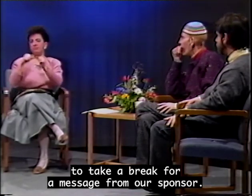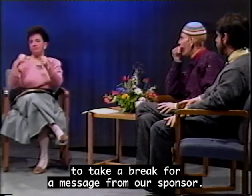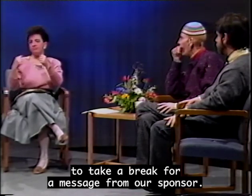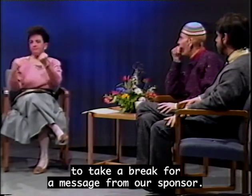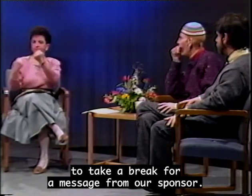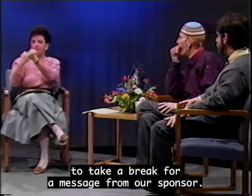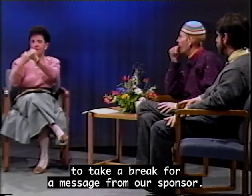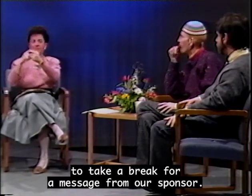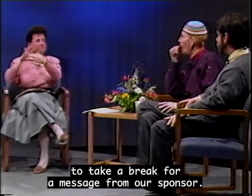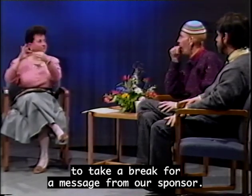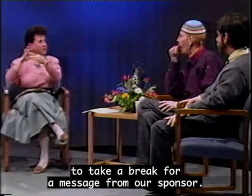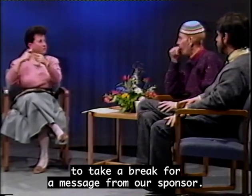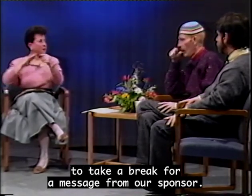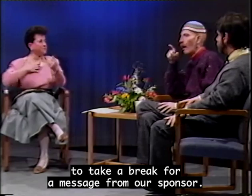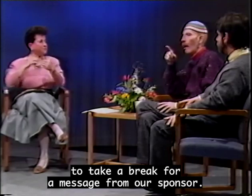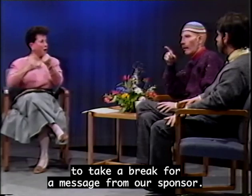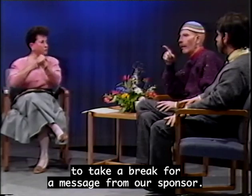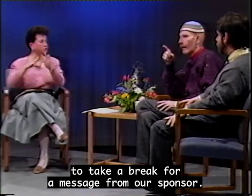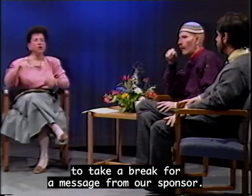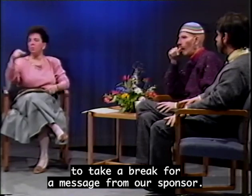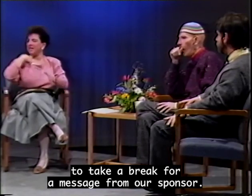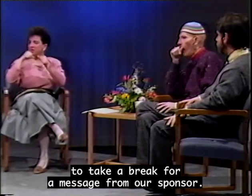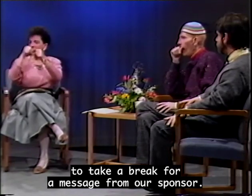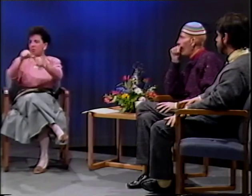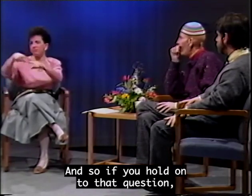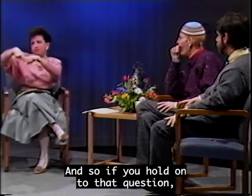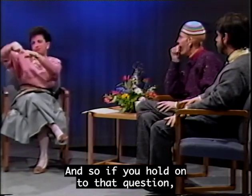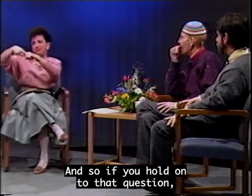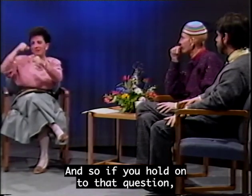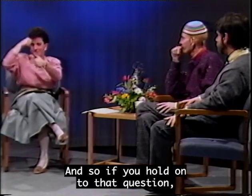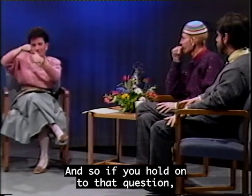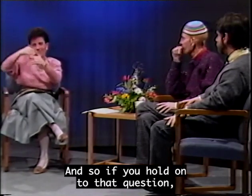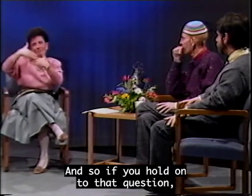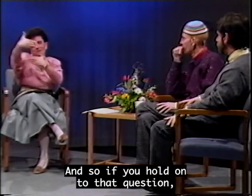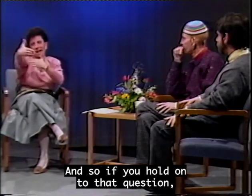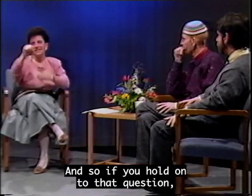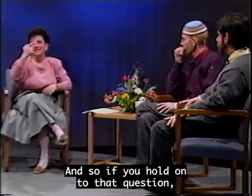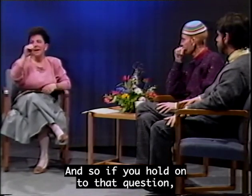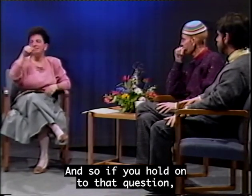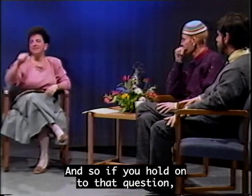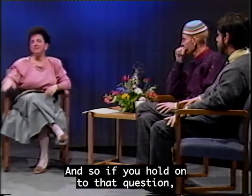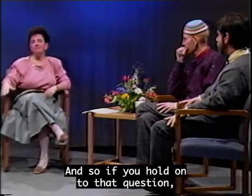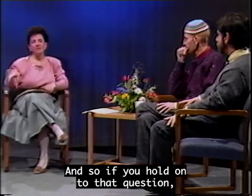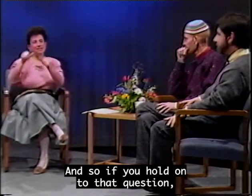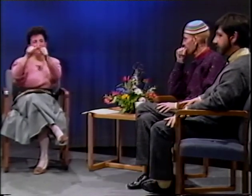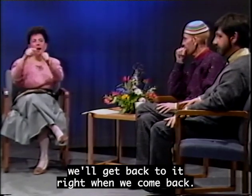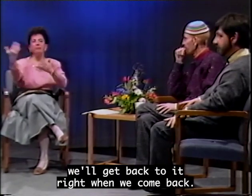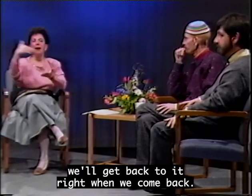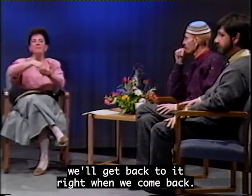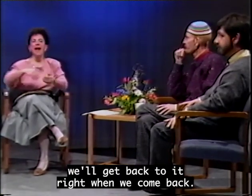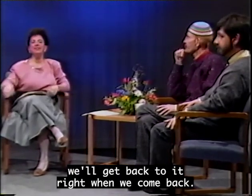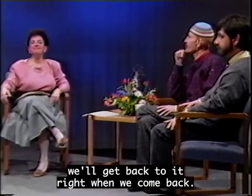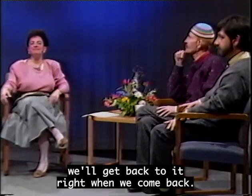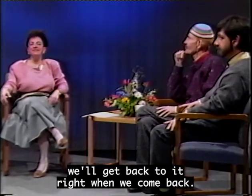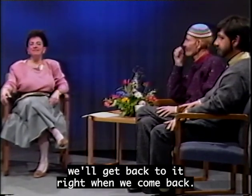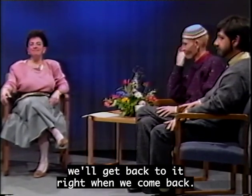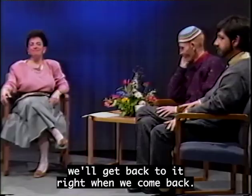take a break for a message from our sponsor. And so, if you hold on to that question, we'll get back to it right when we come